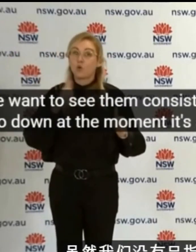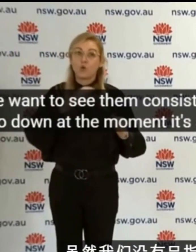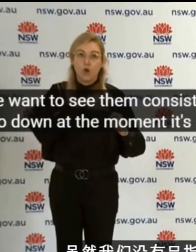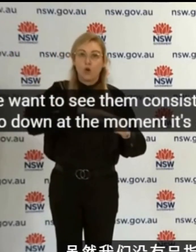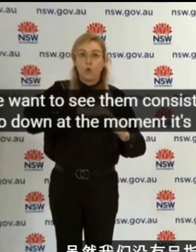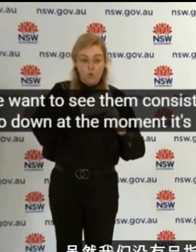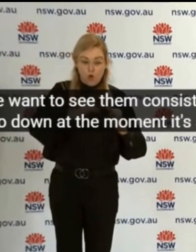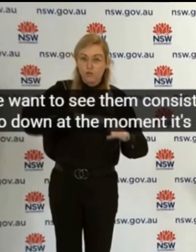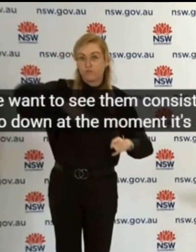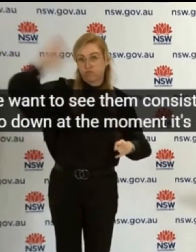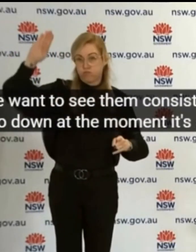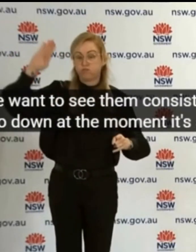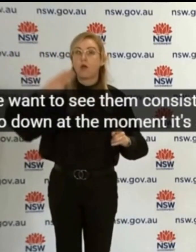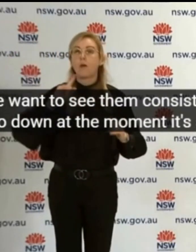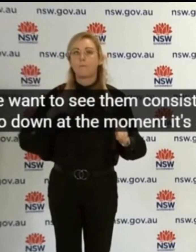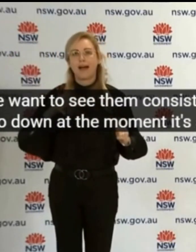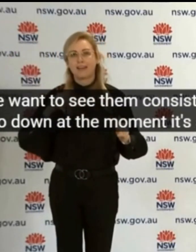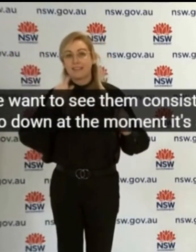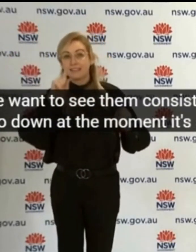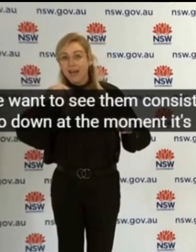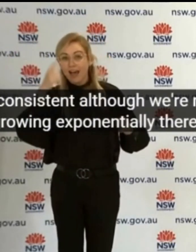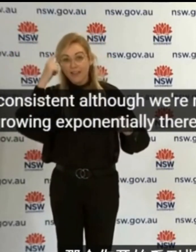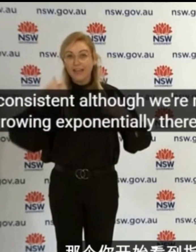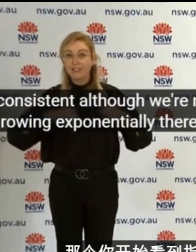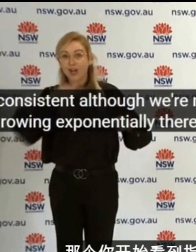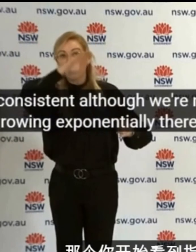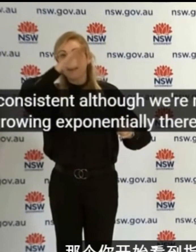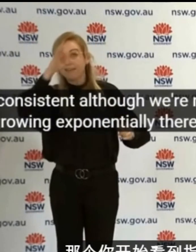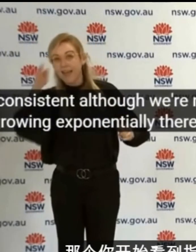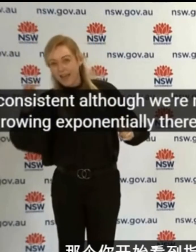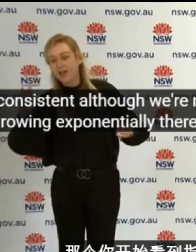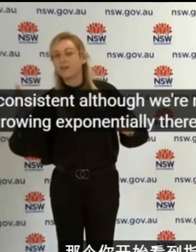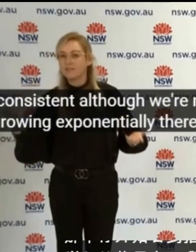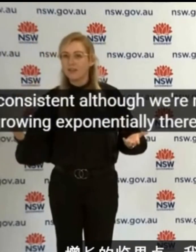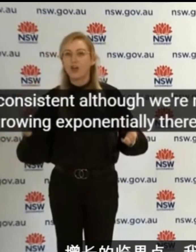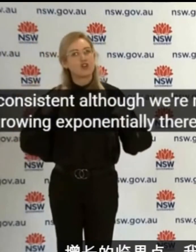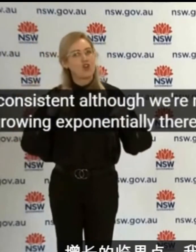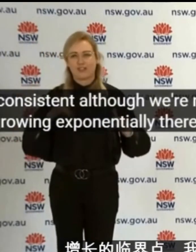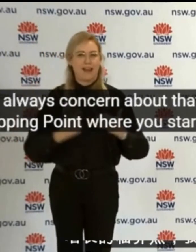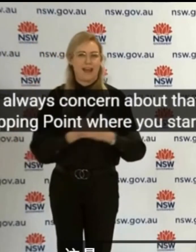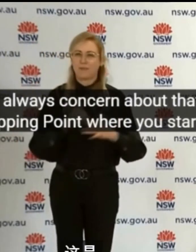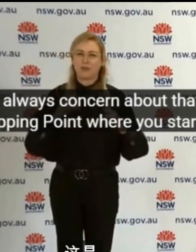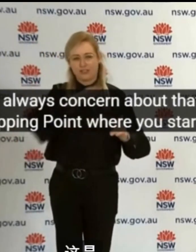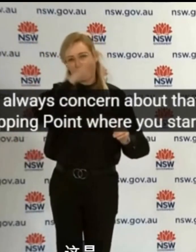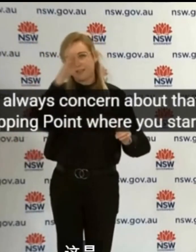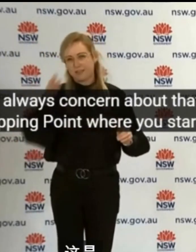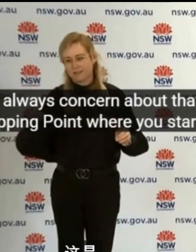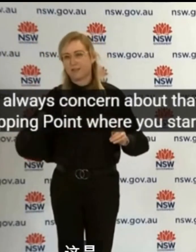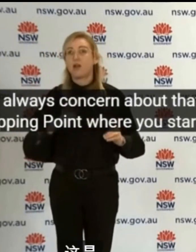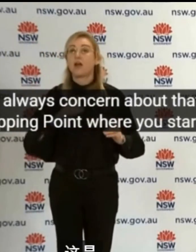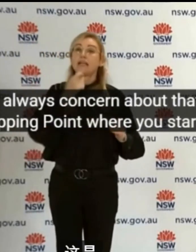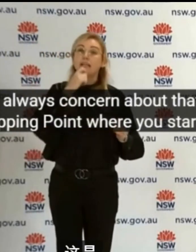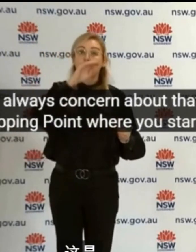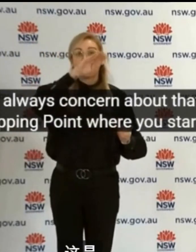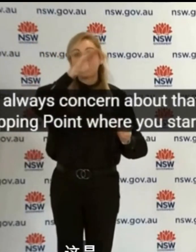there's always concern about that tipping point where you start to see exponential growth. We certainly haven't seen that, which is one positive, but